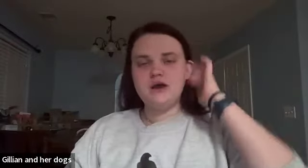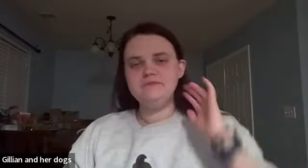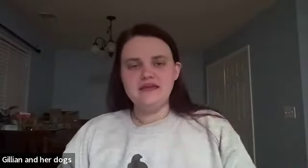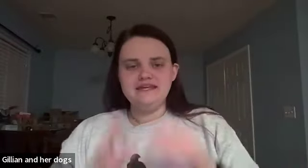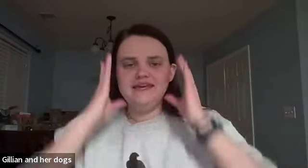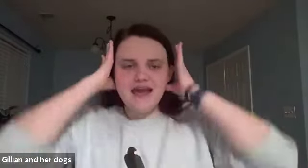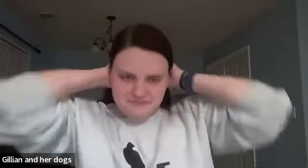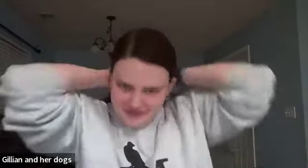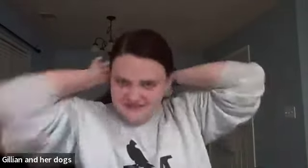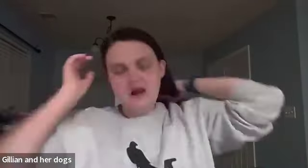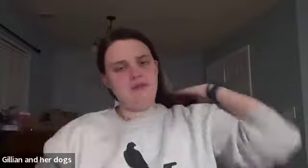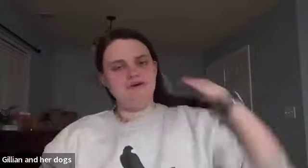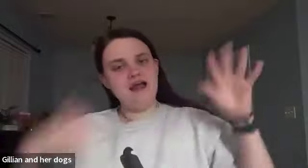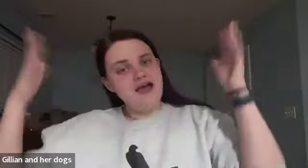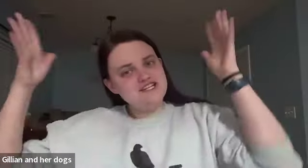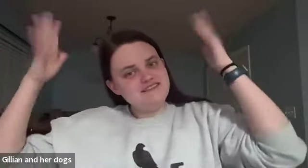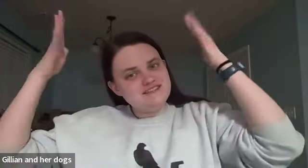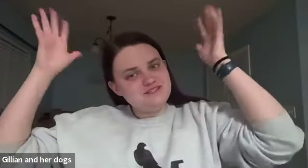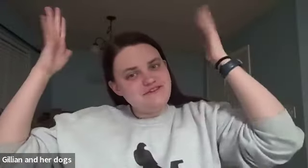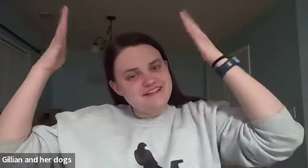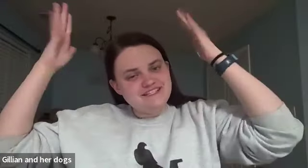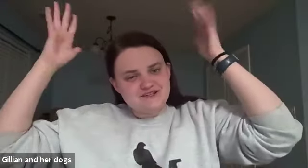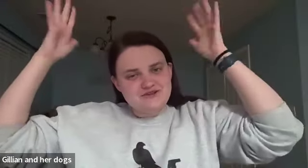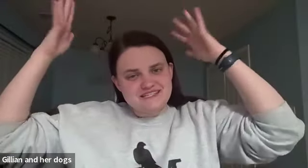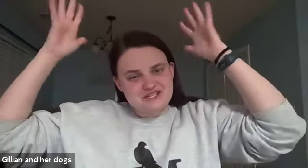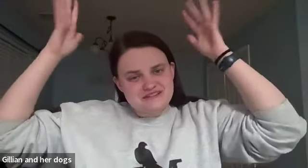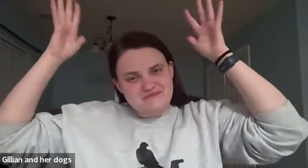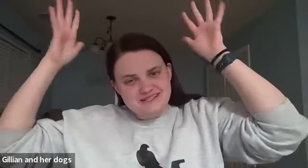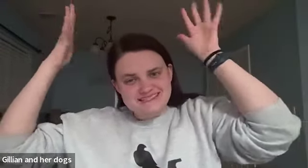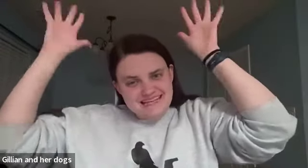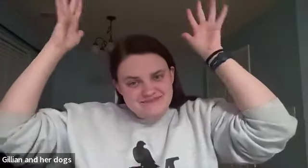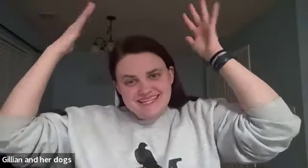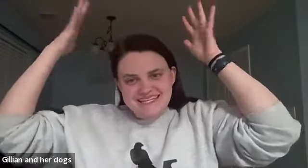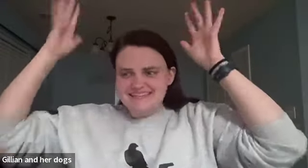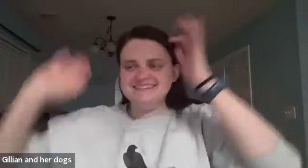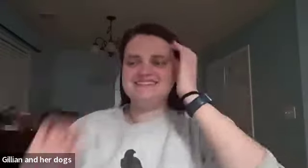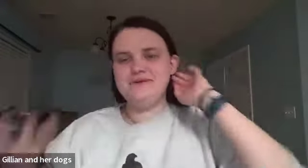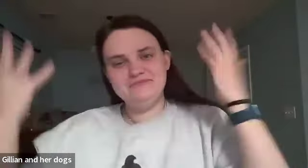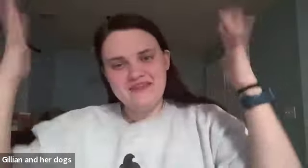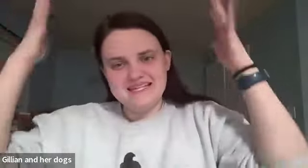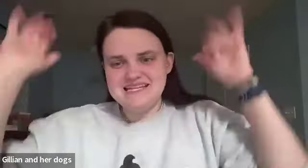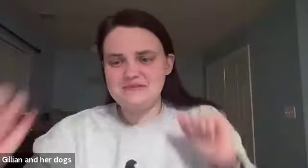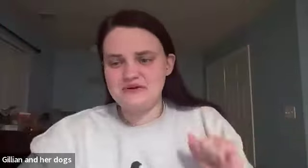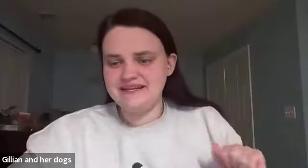So, yeah, that'll happen. But I just think this one's fun too because it shows a little more excitement. So,